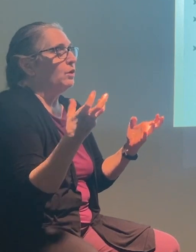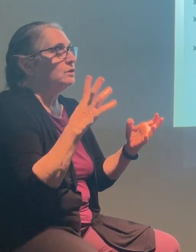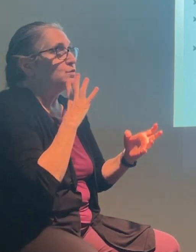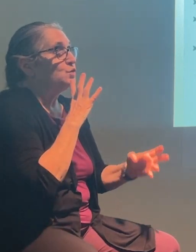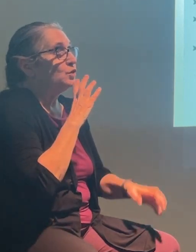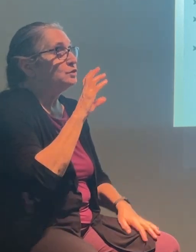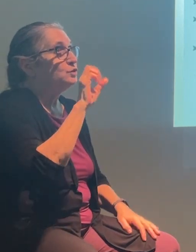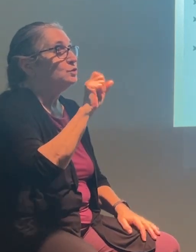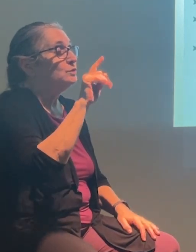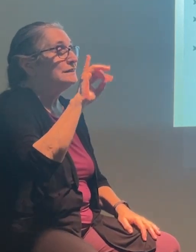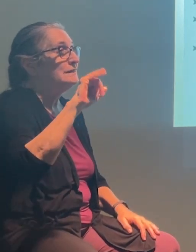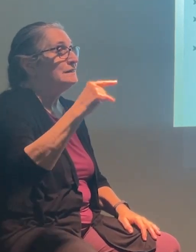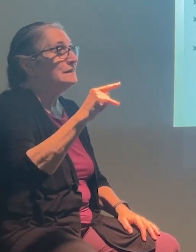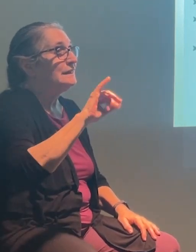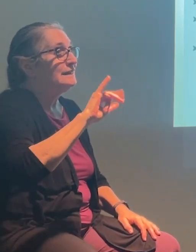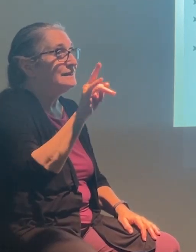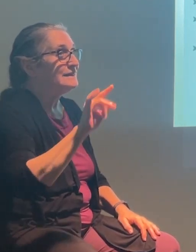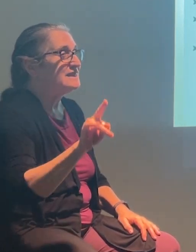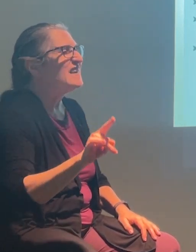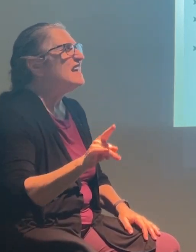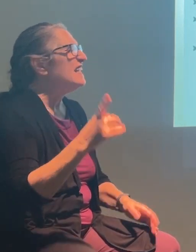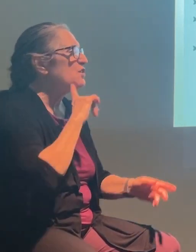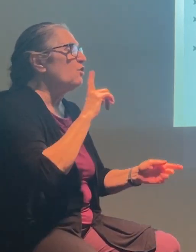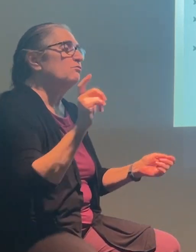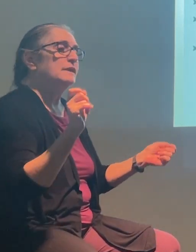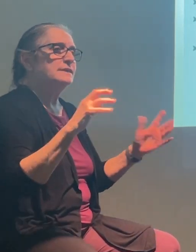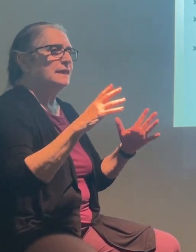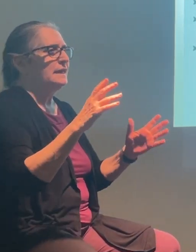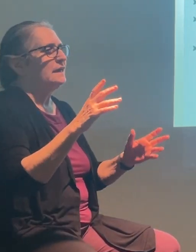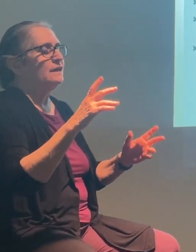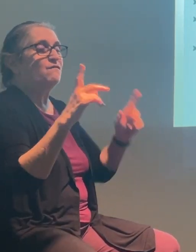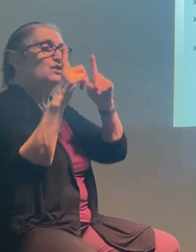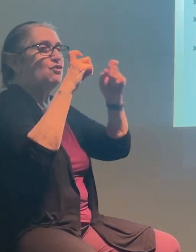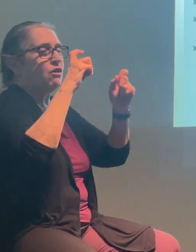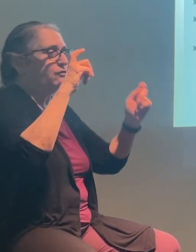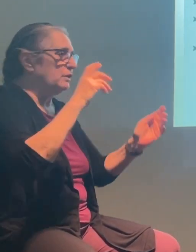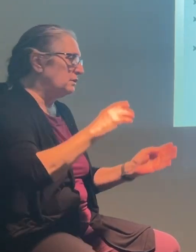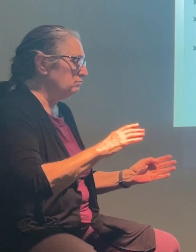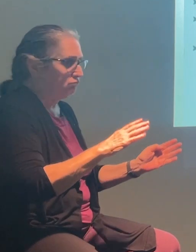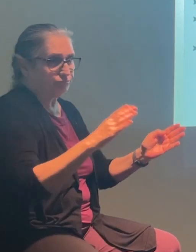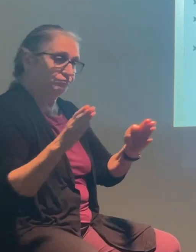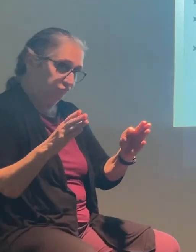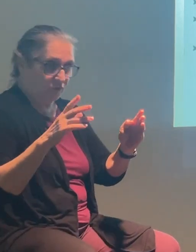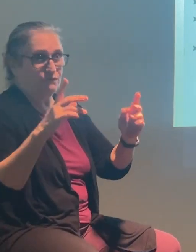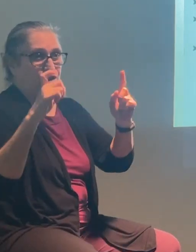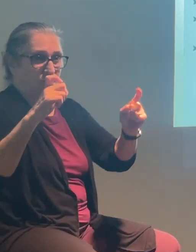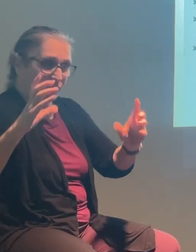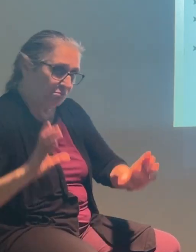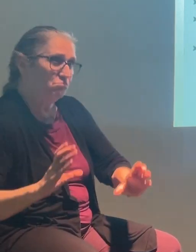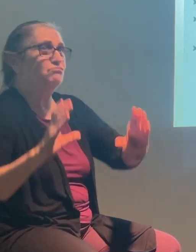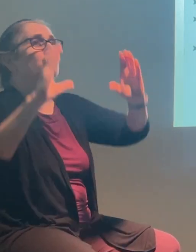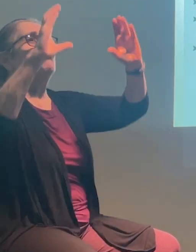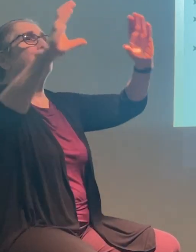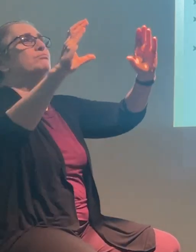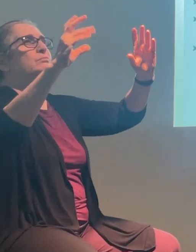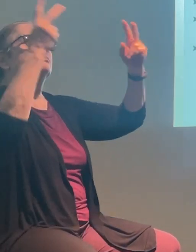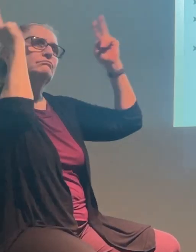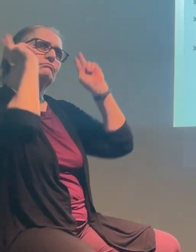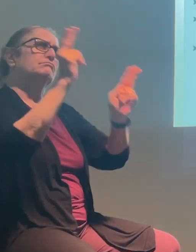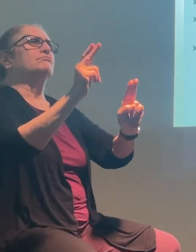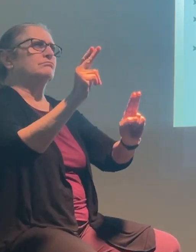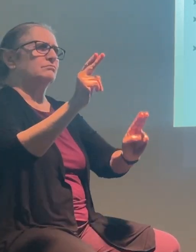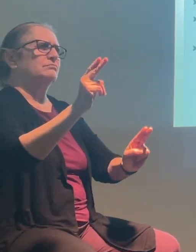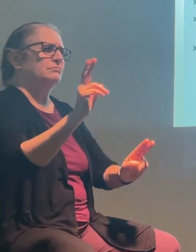already shifted the direction of the fine arts, putting photography on a pedestal along with other